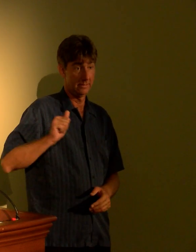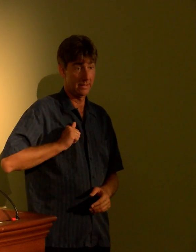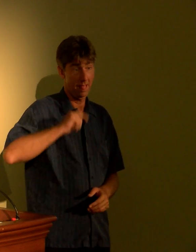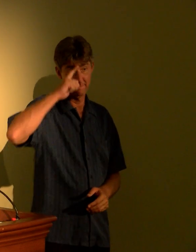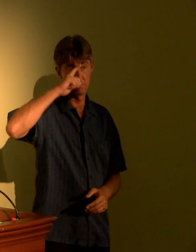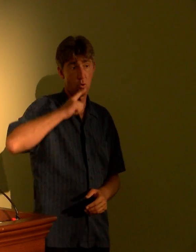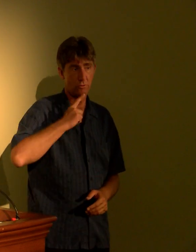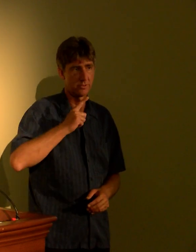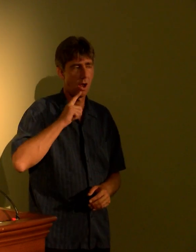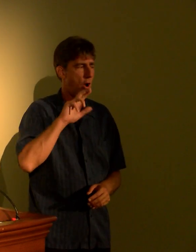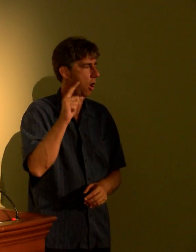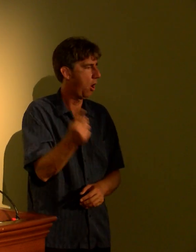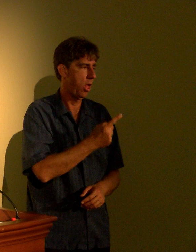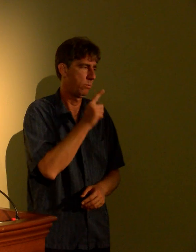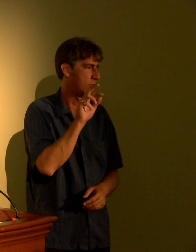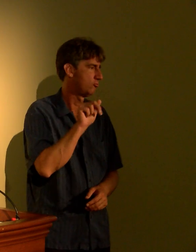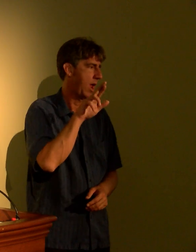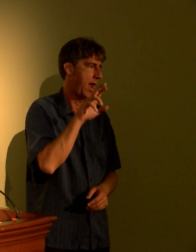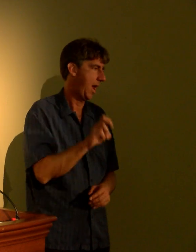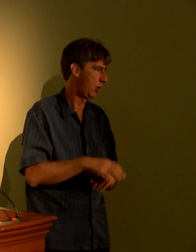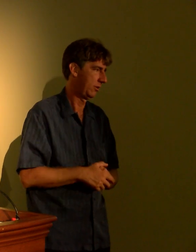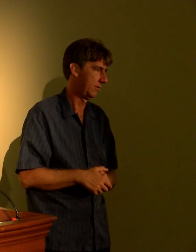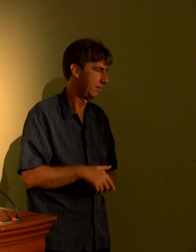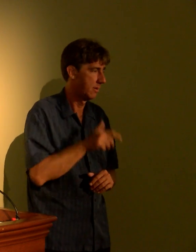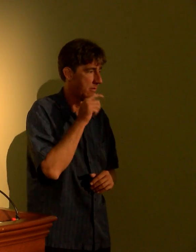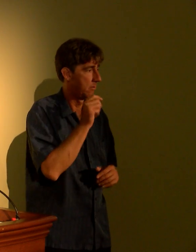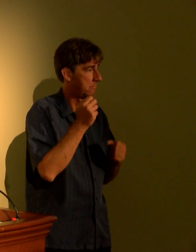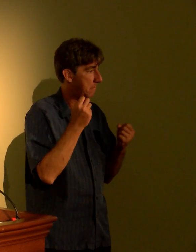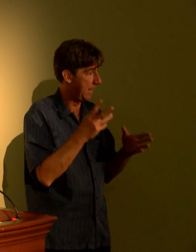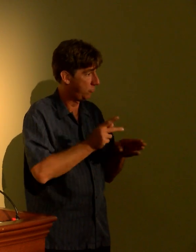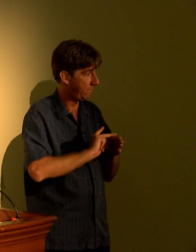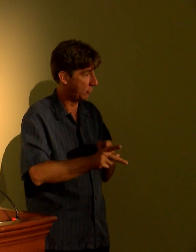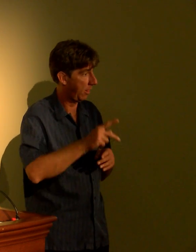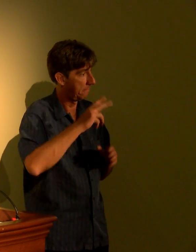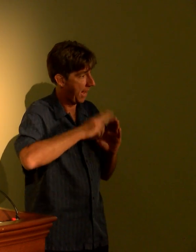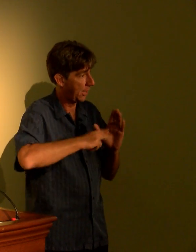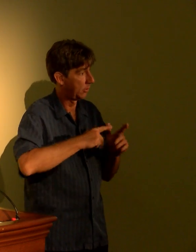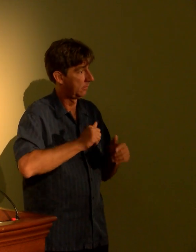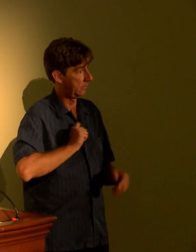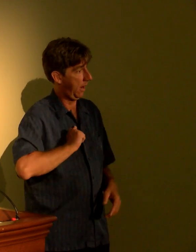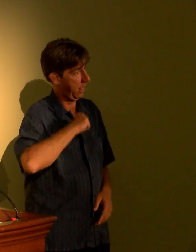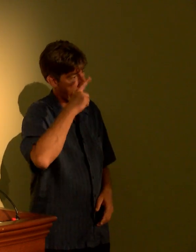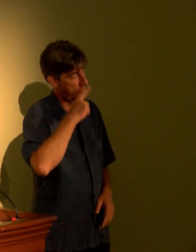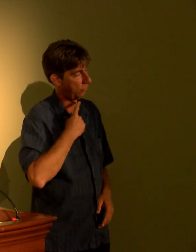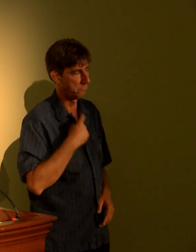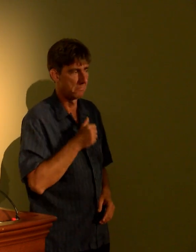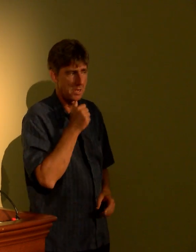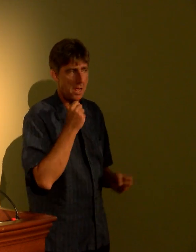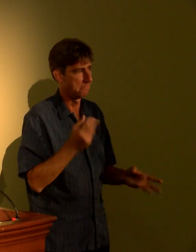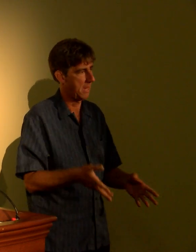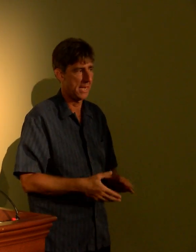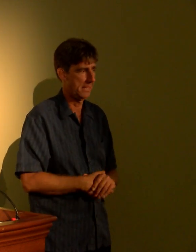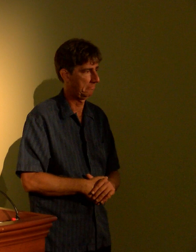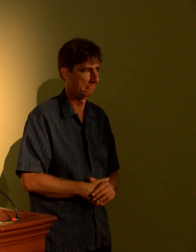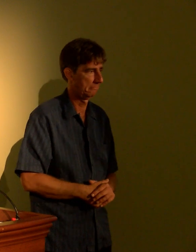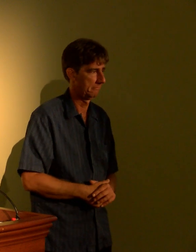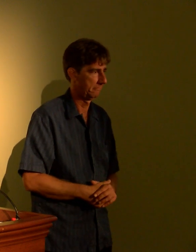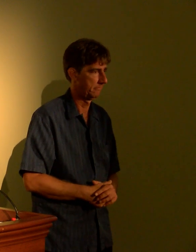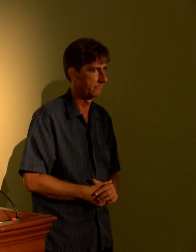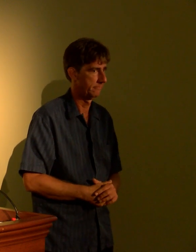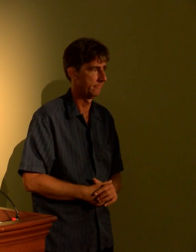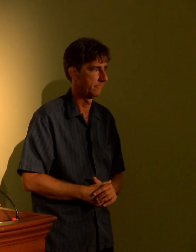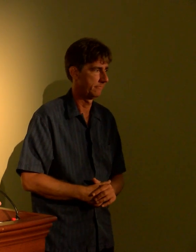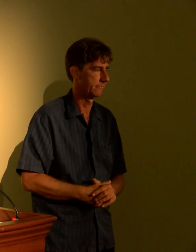rare to begin with. There aren't many folk painters that have extant self-portraits,